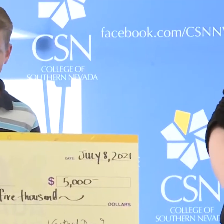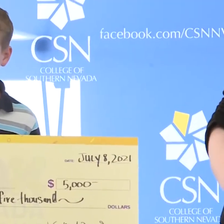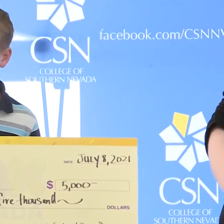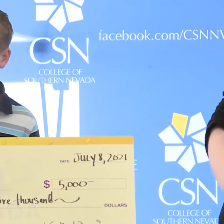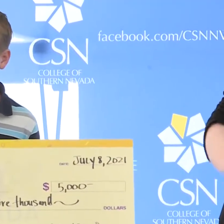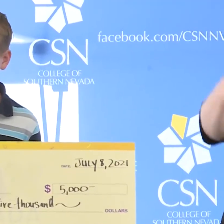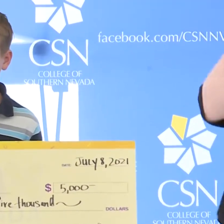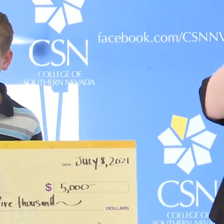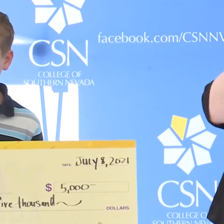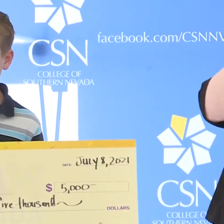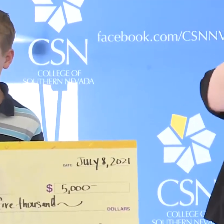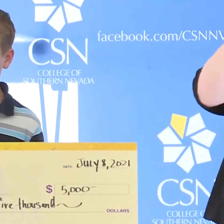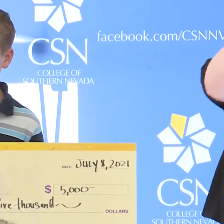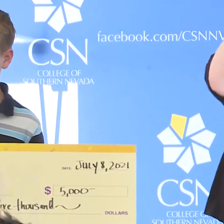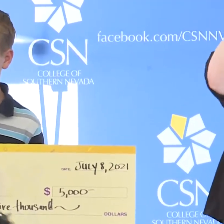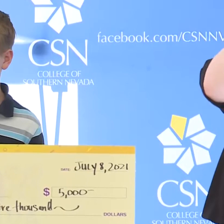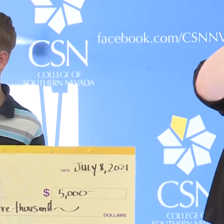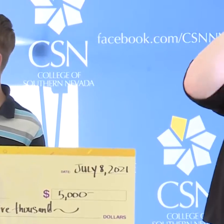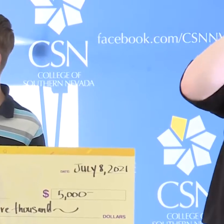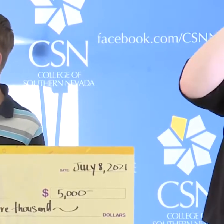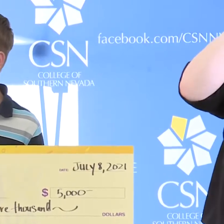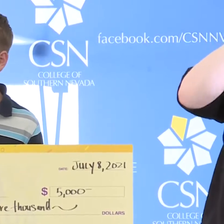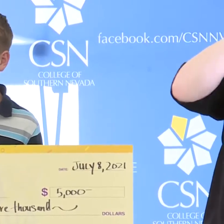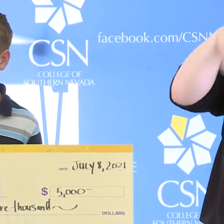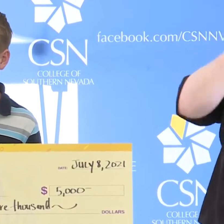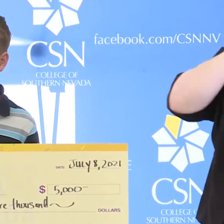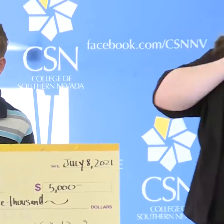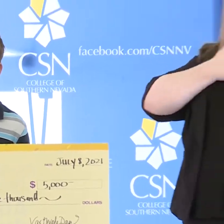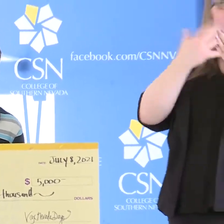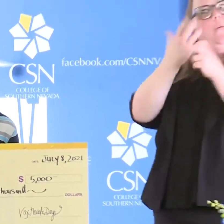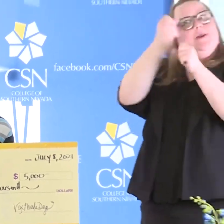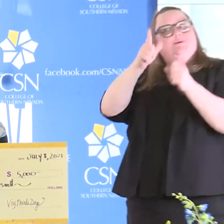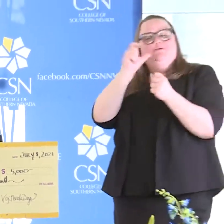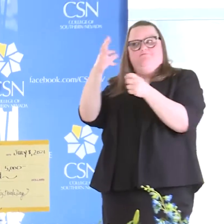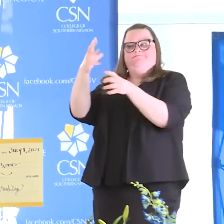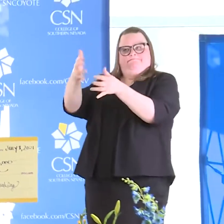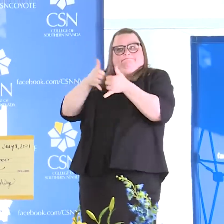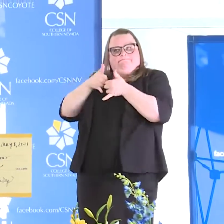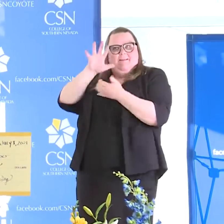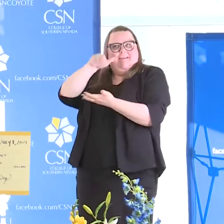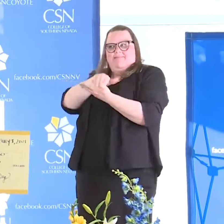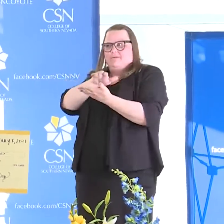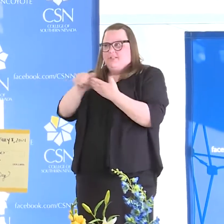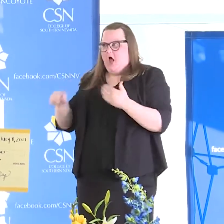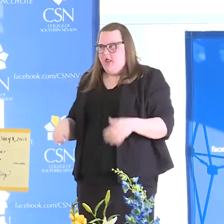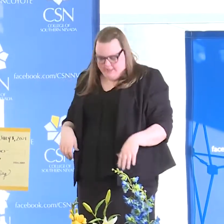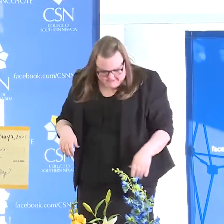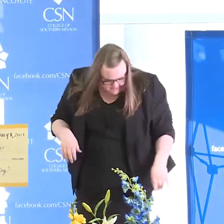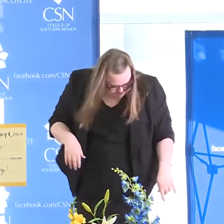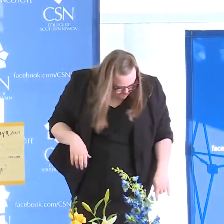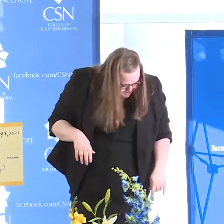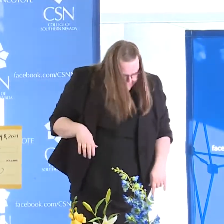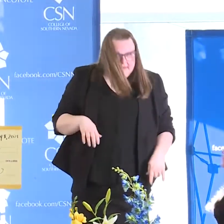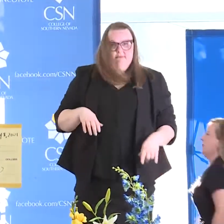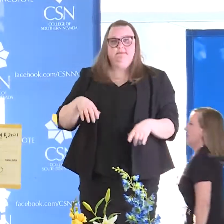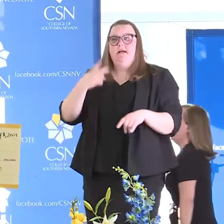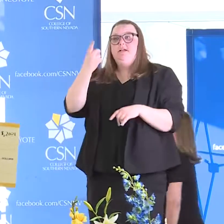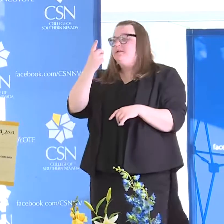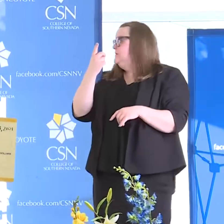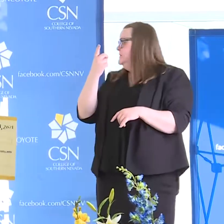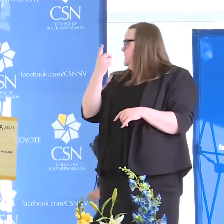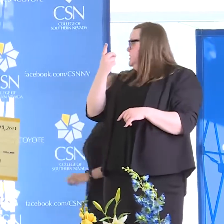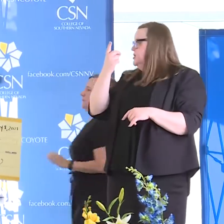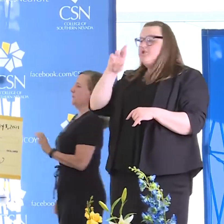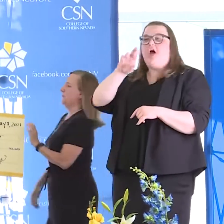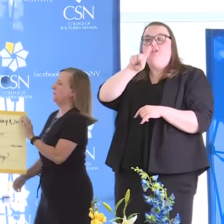So thank you and congratulations to Zachary and all of our $5,000 tuition prize winners. Dr. Z will now join us to announce three